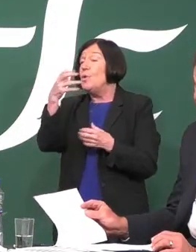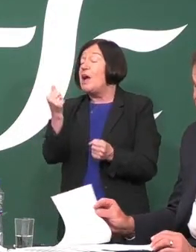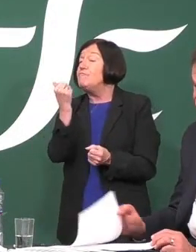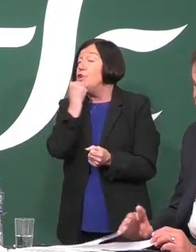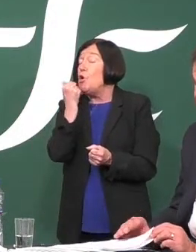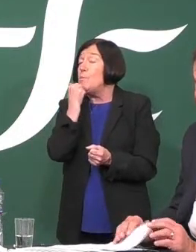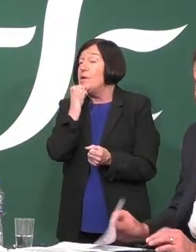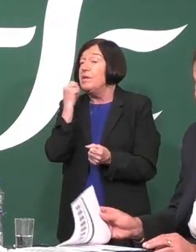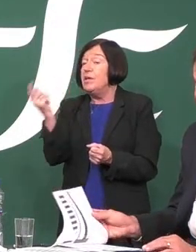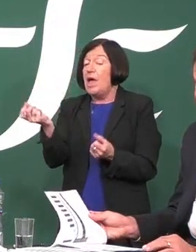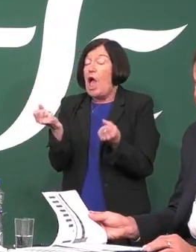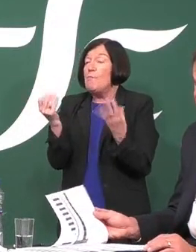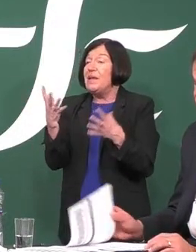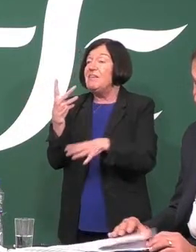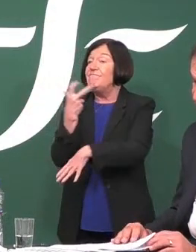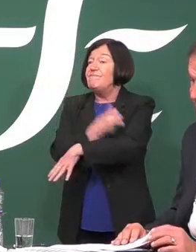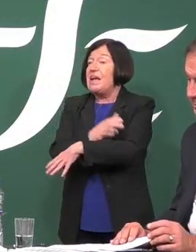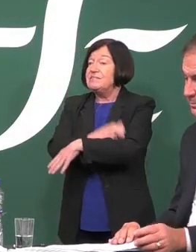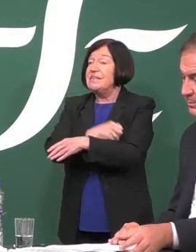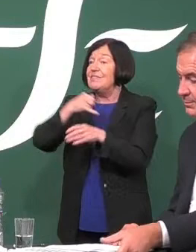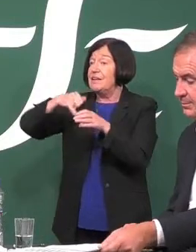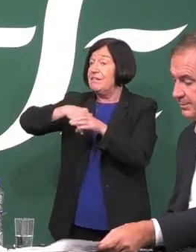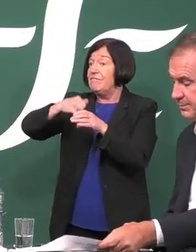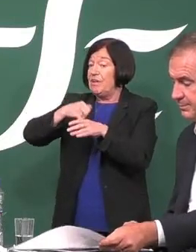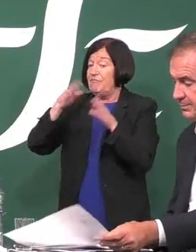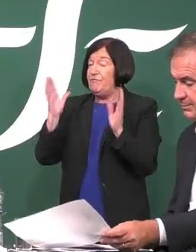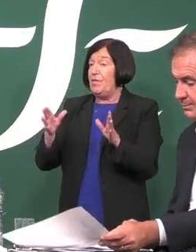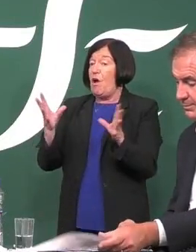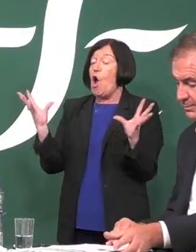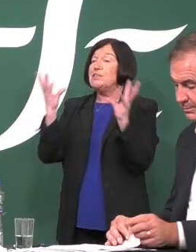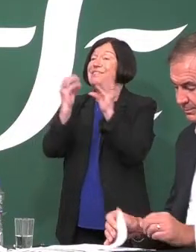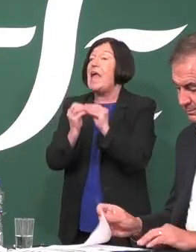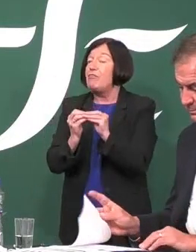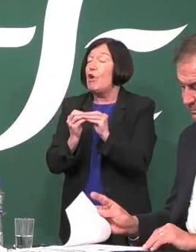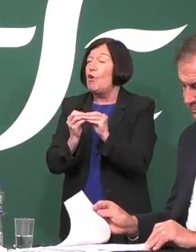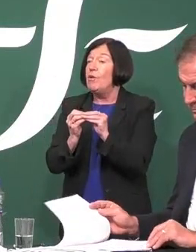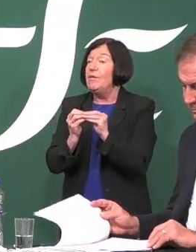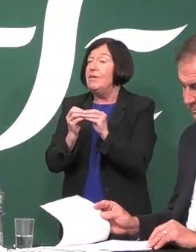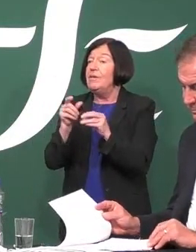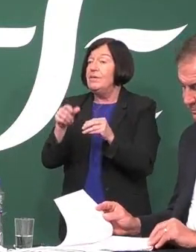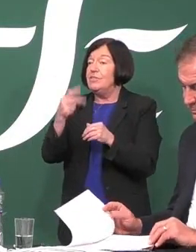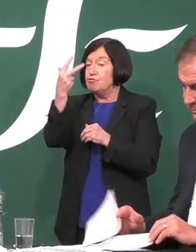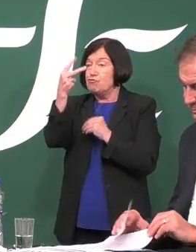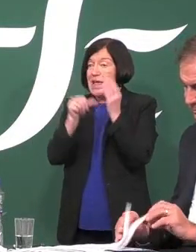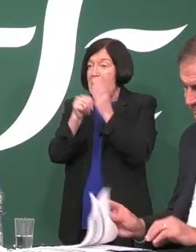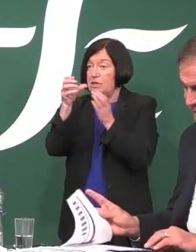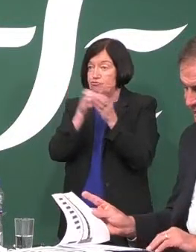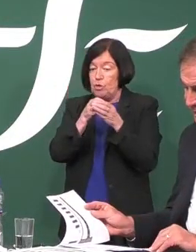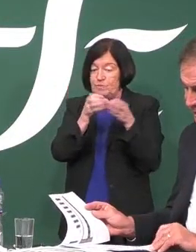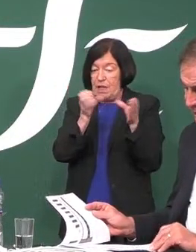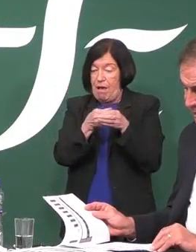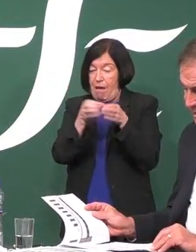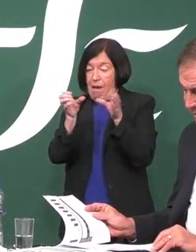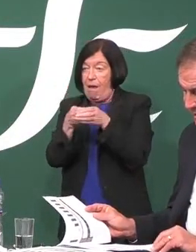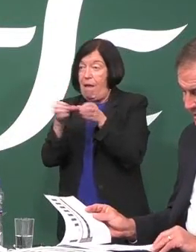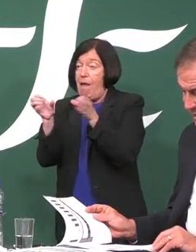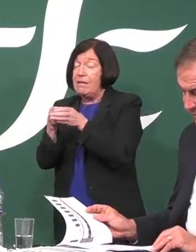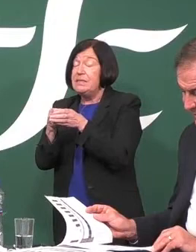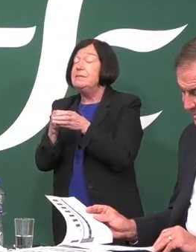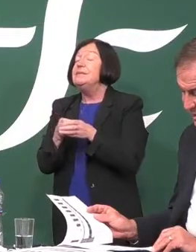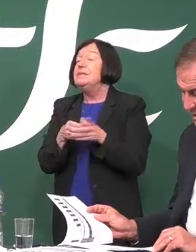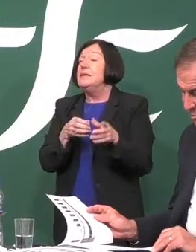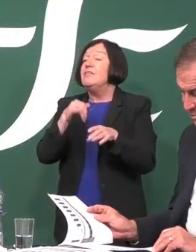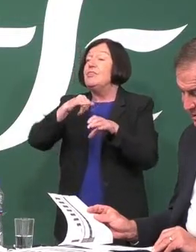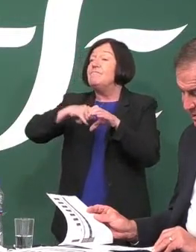numbers for how many vaccines the pharmacies have done altogether across the 3 age groups they're doing? Yeah, so